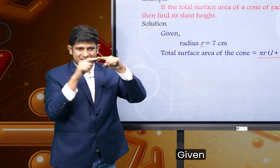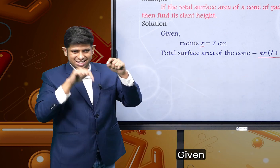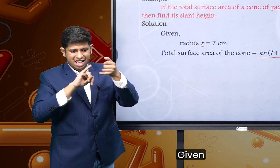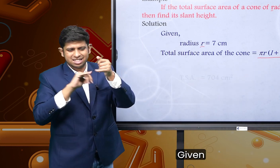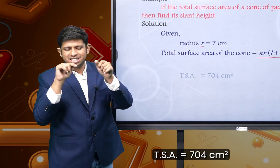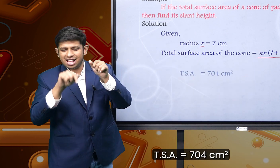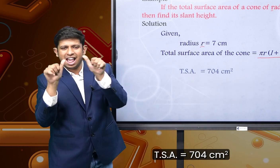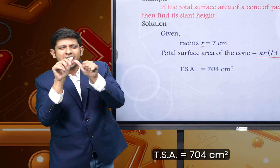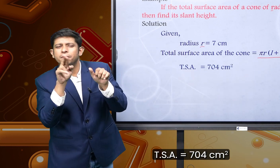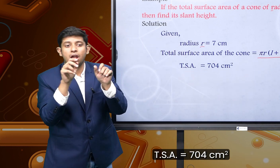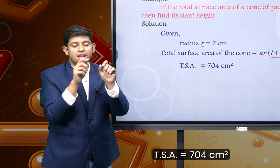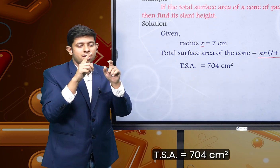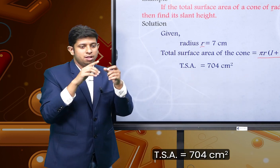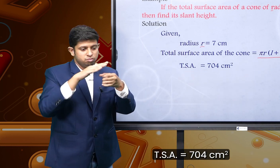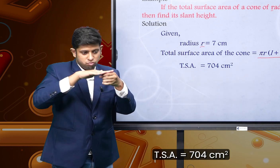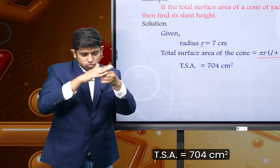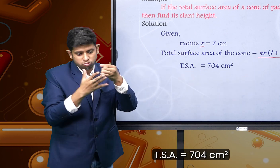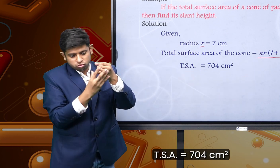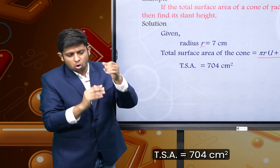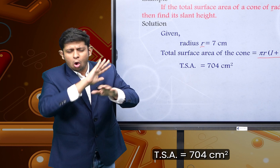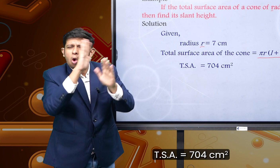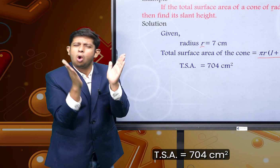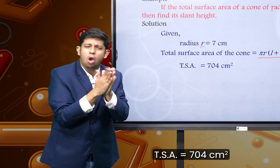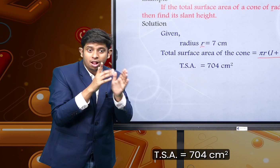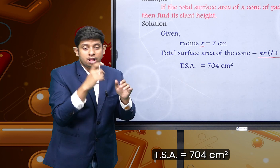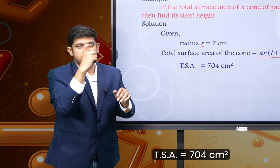Given total surface area is equal to 704 cm square.